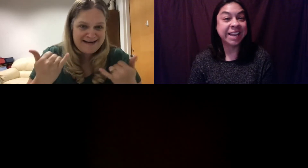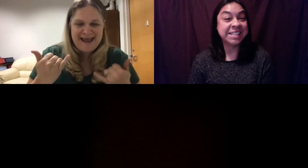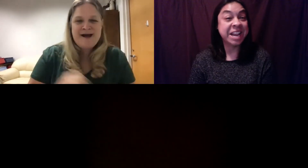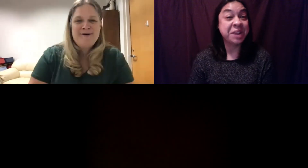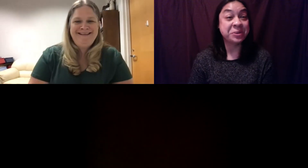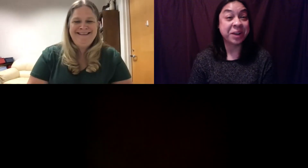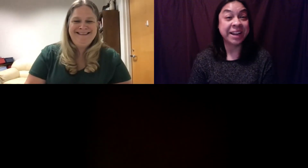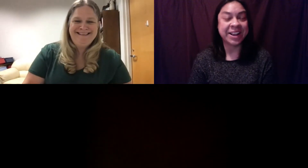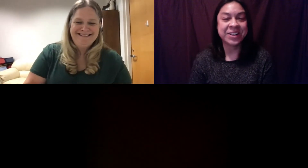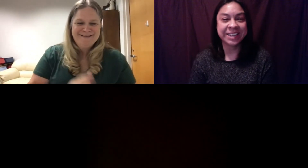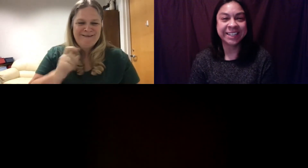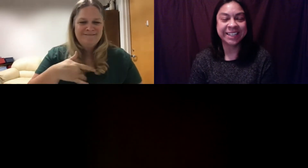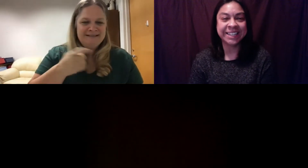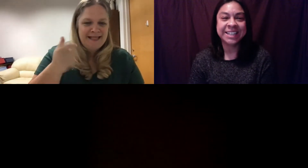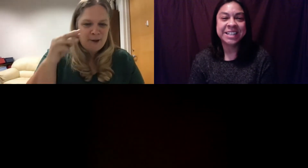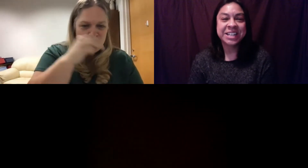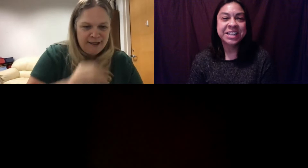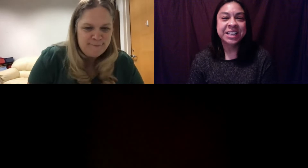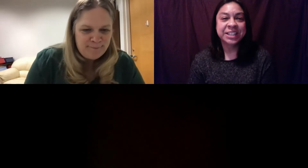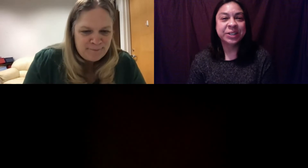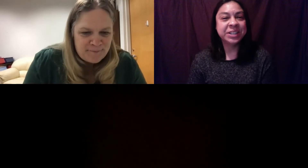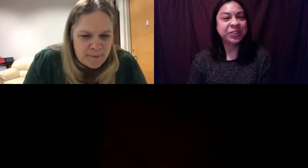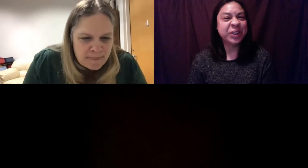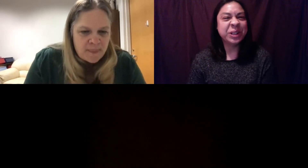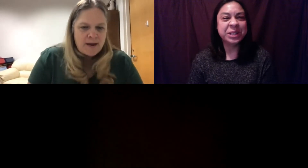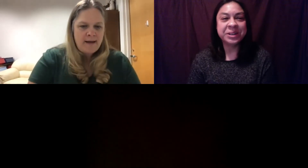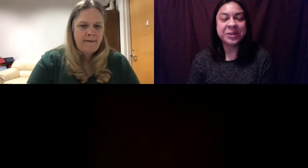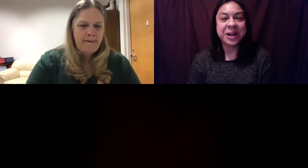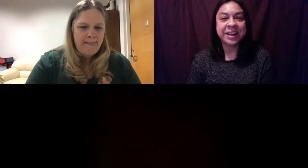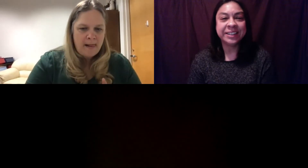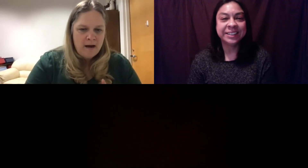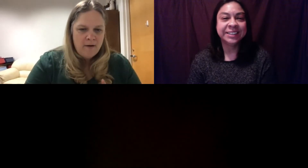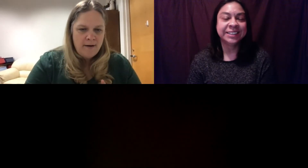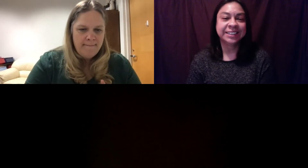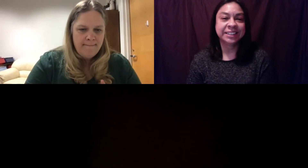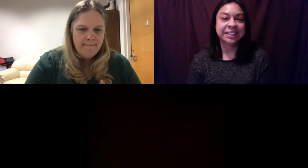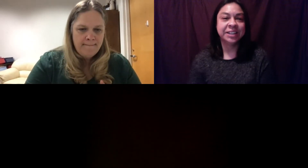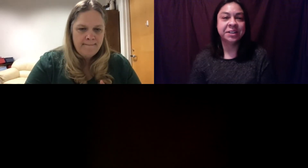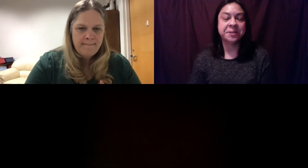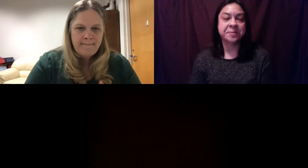I can't see anyone right now. So it does feel a little odd.